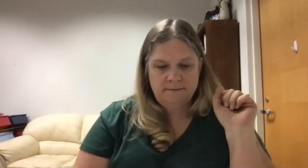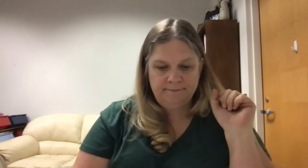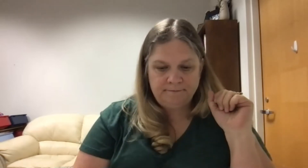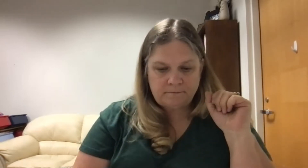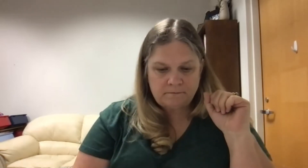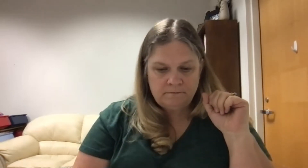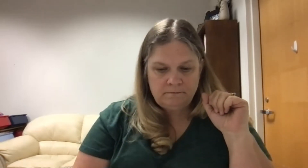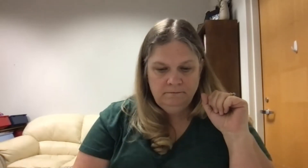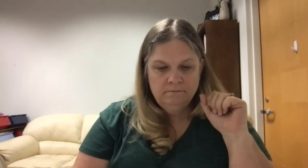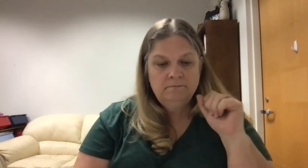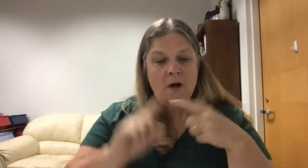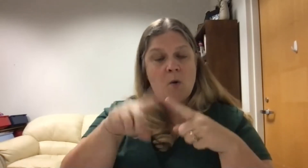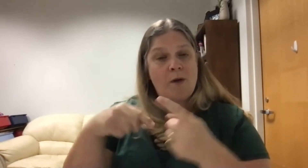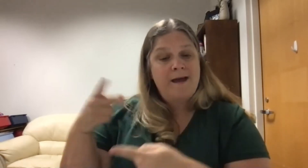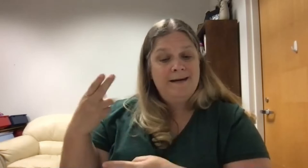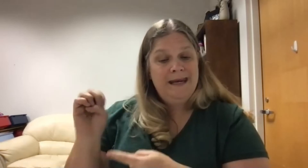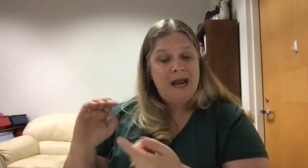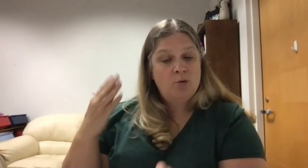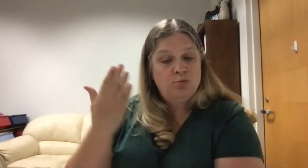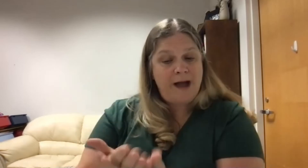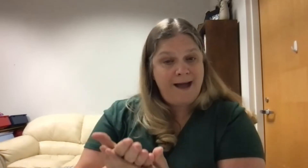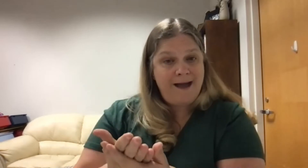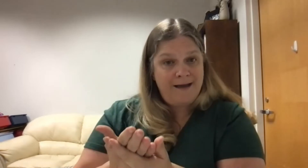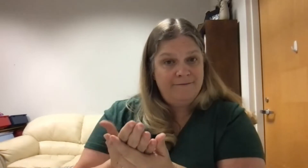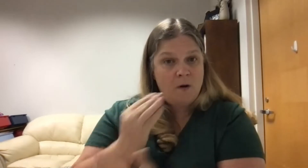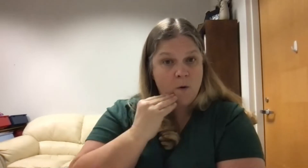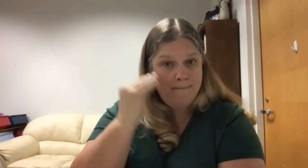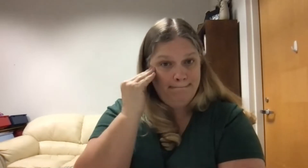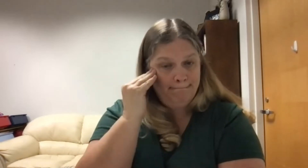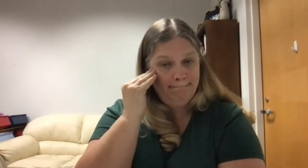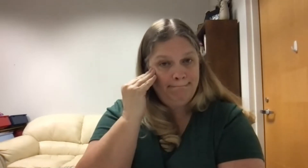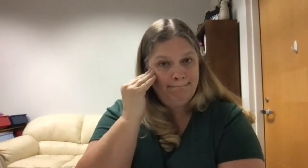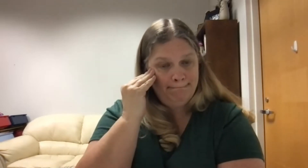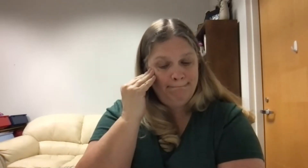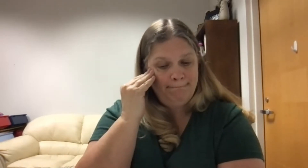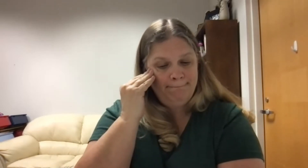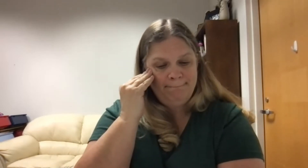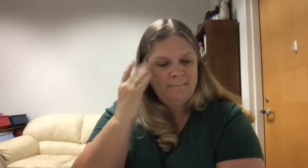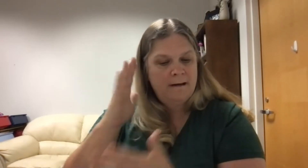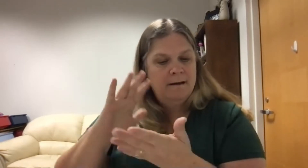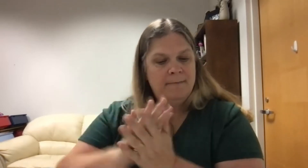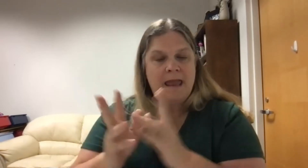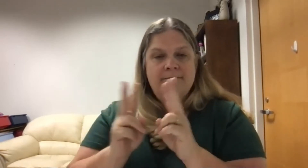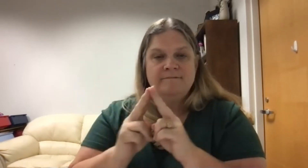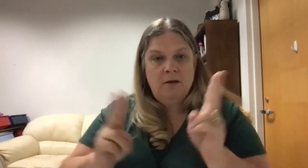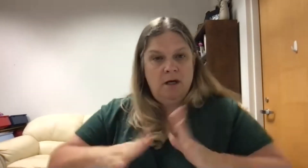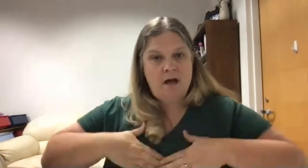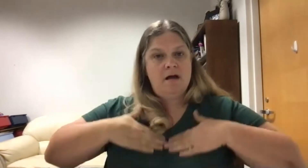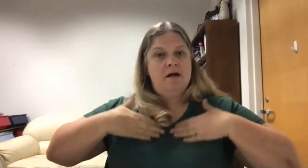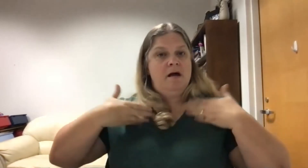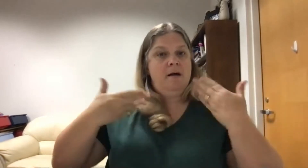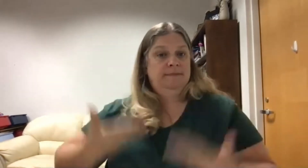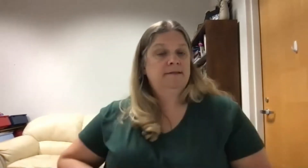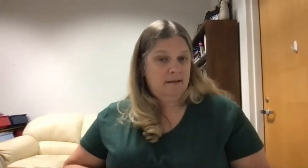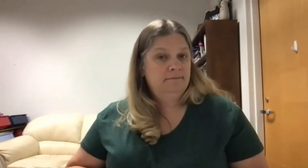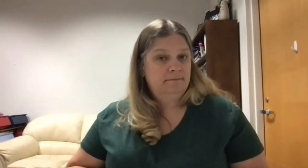$70,000 for those 5 months of treatment services. And then when he arrived at home,